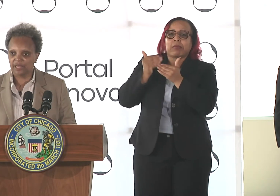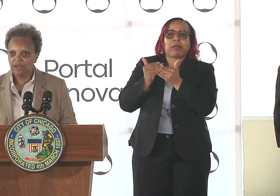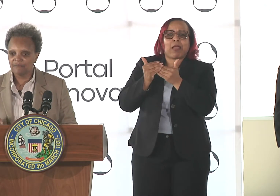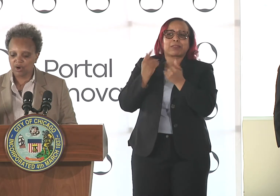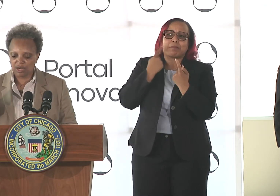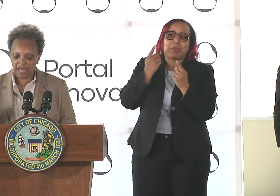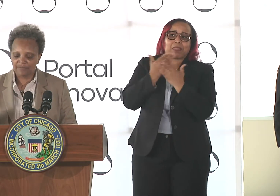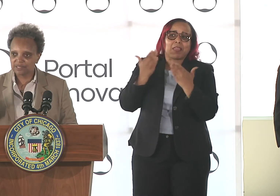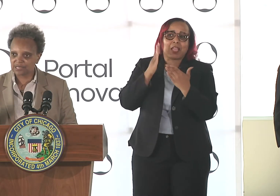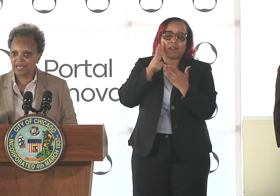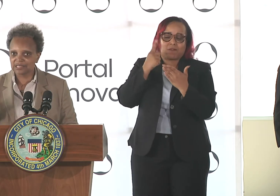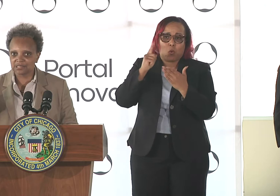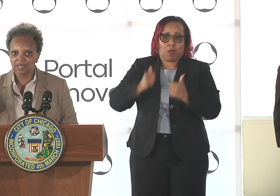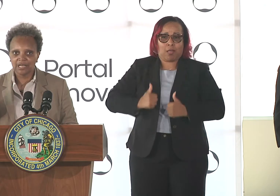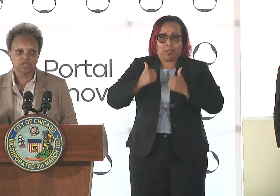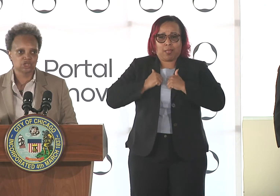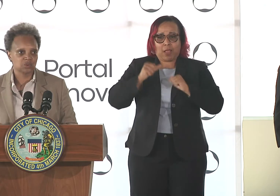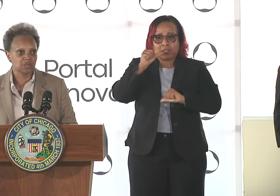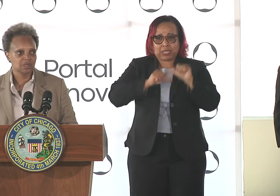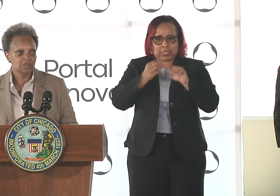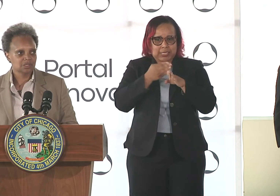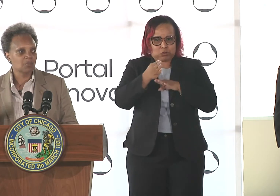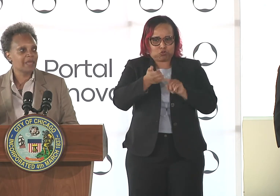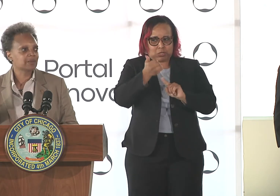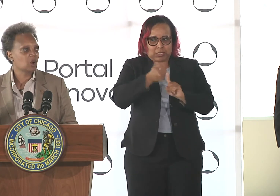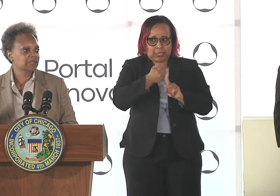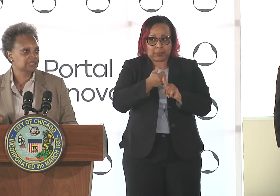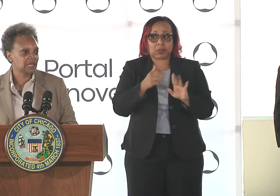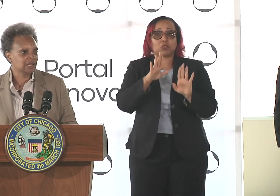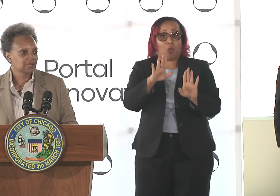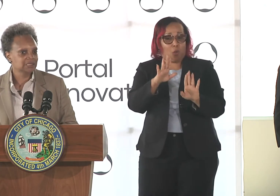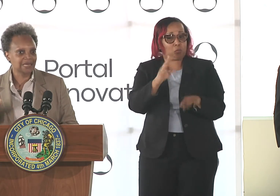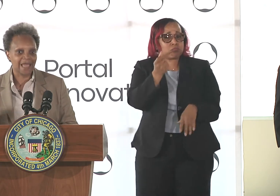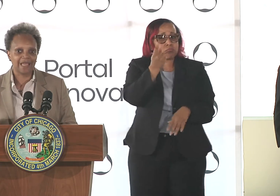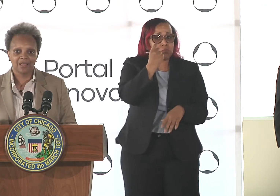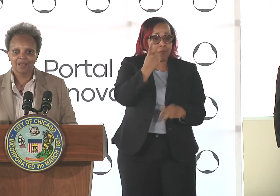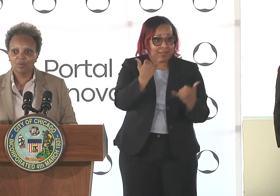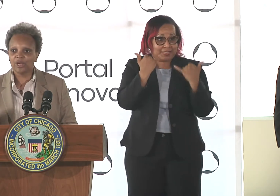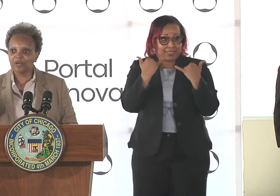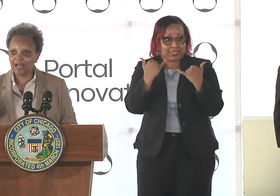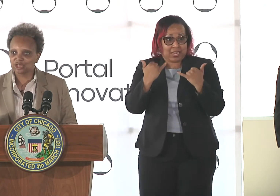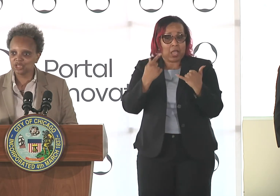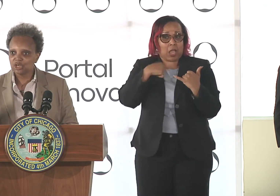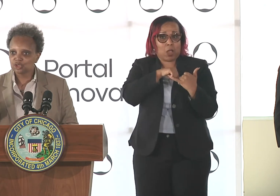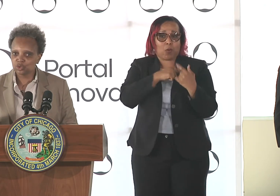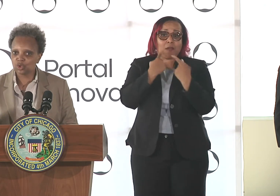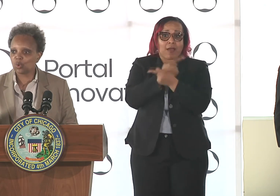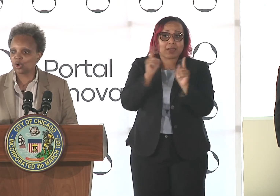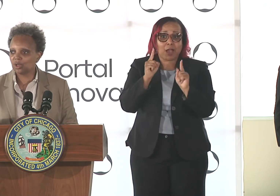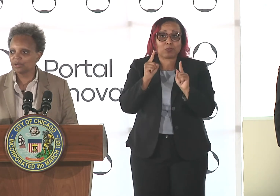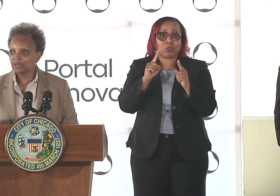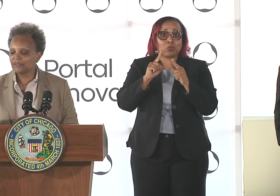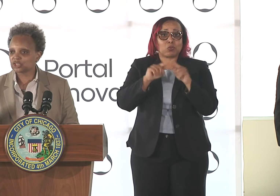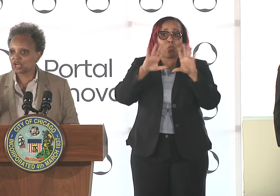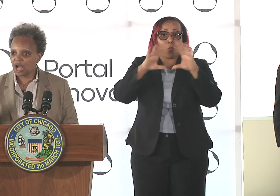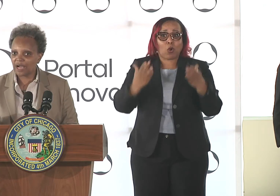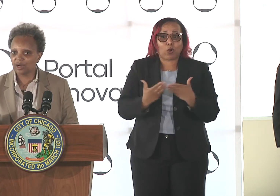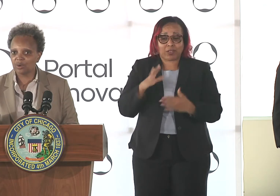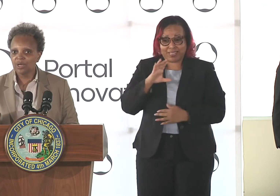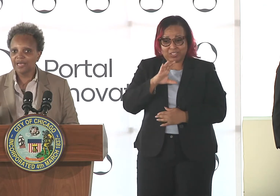thing for our life sciences industry. So make no mistake, today we are announcing to the world